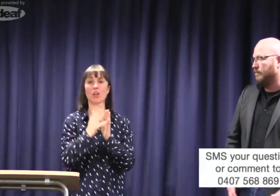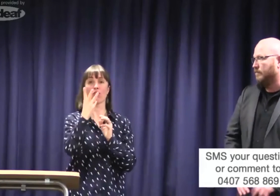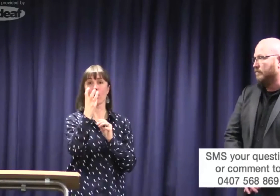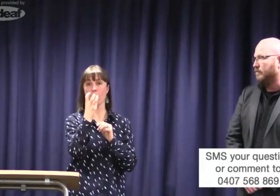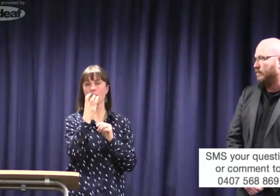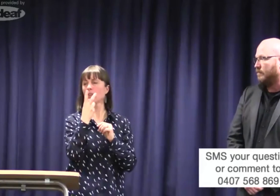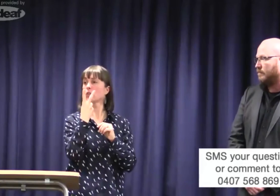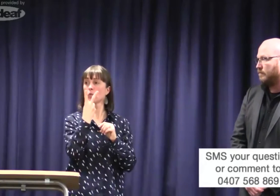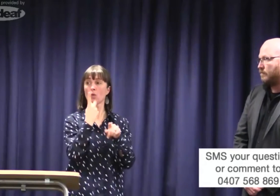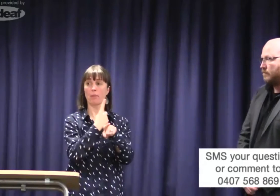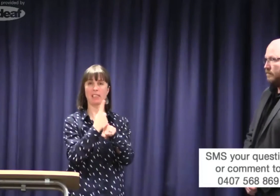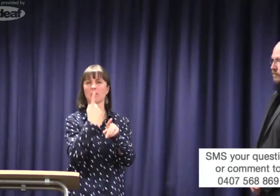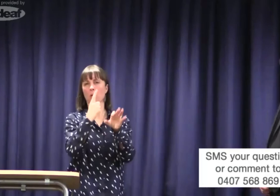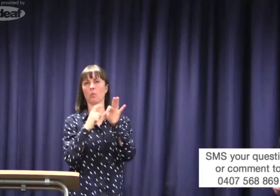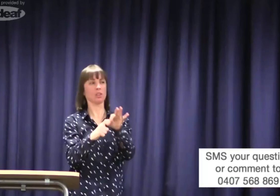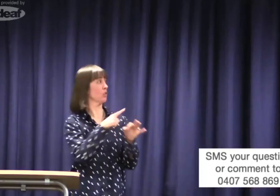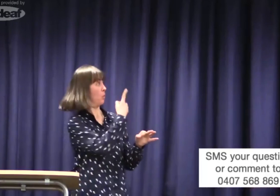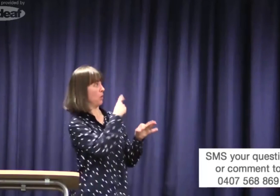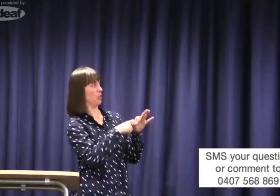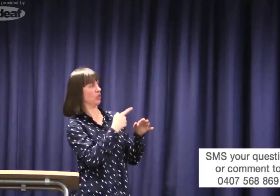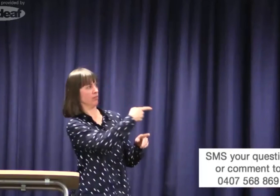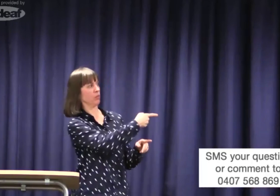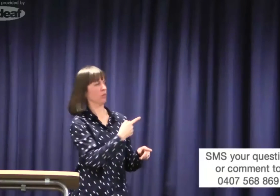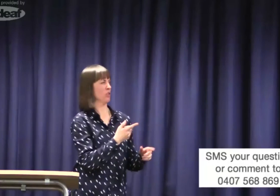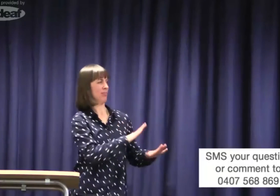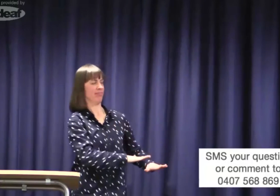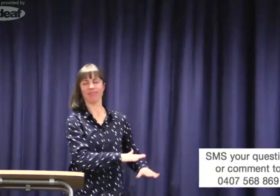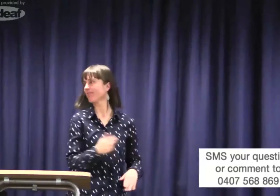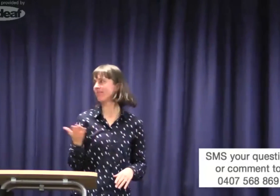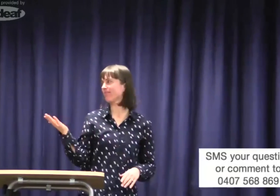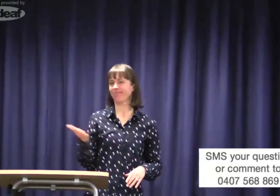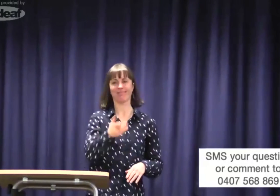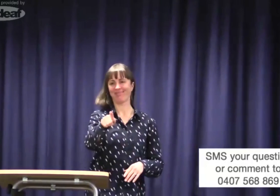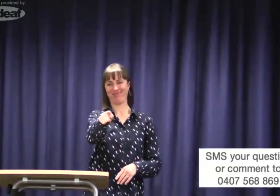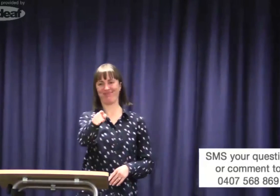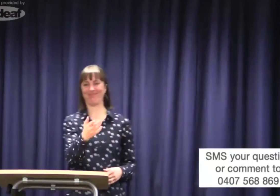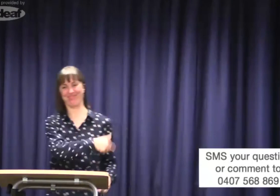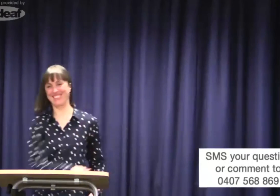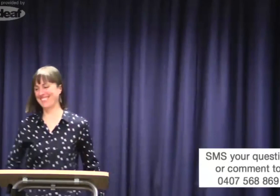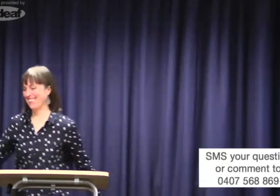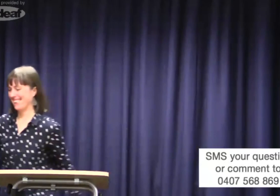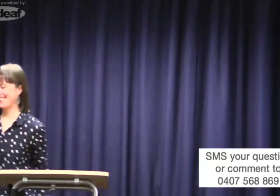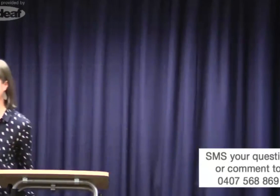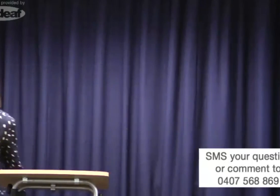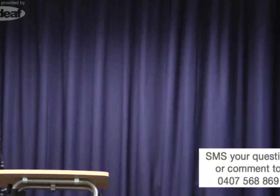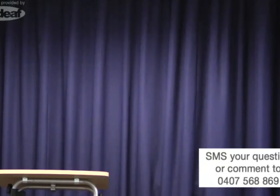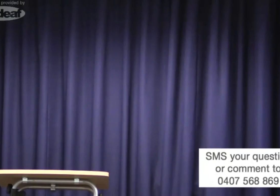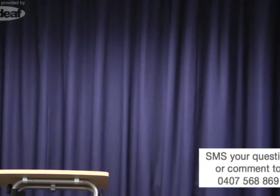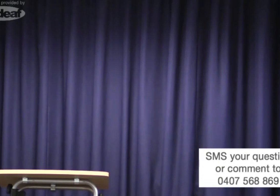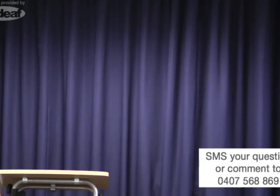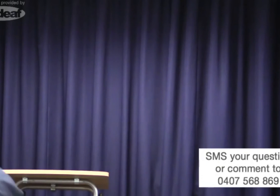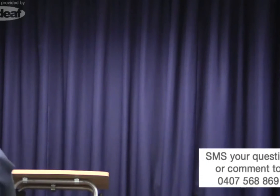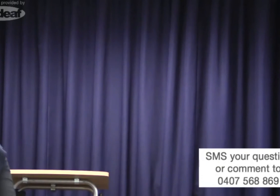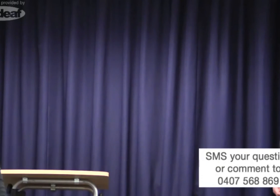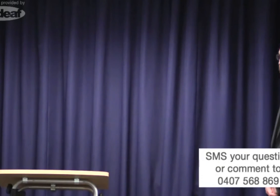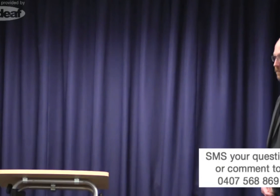Sorry, the interpreters, obviously there was some feedback. You can stay, Kyle, because I believe there's one more question